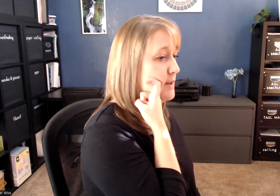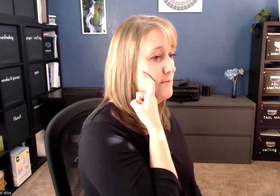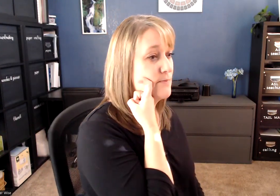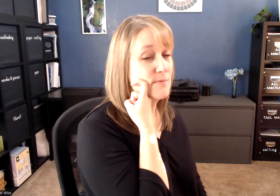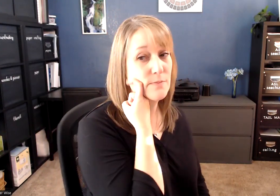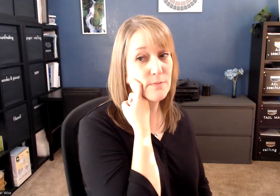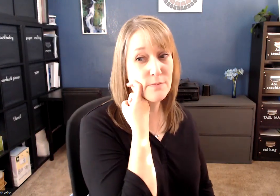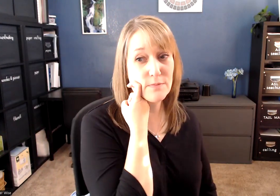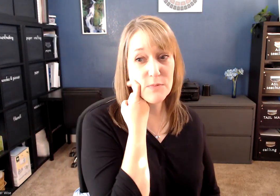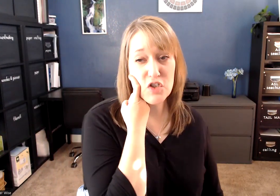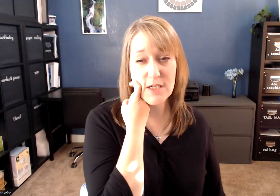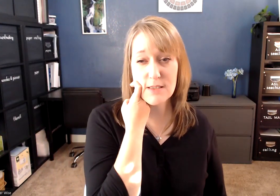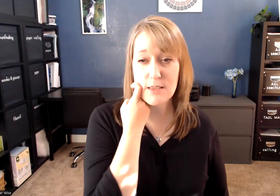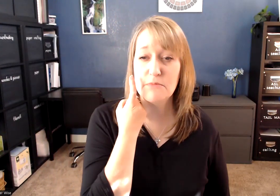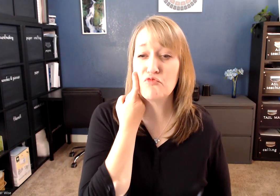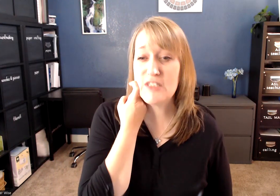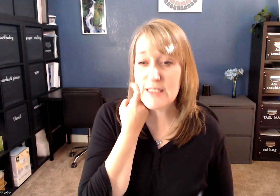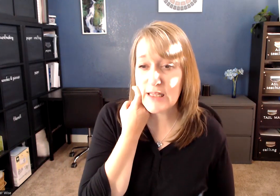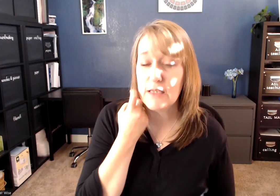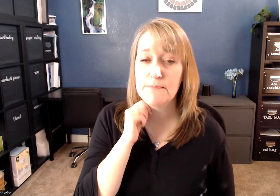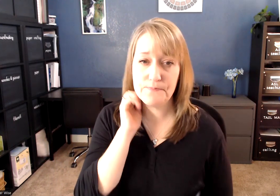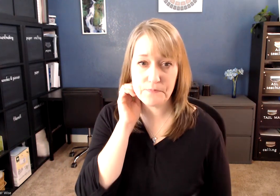bit. Just recently.